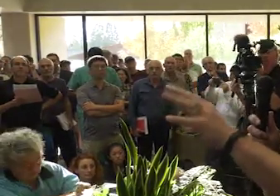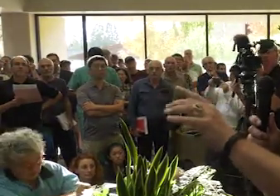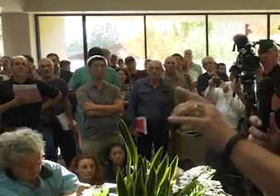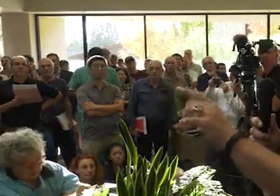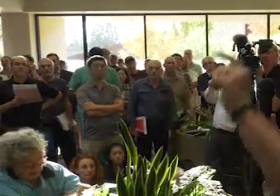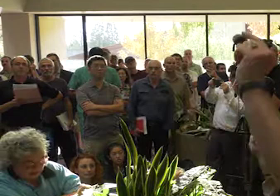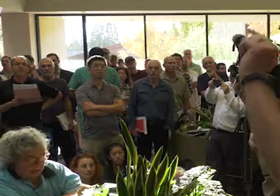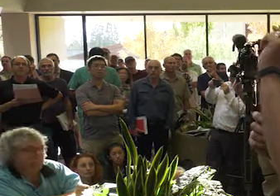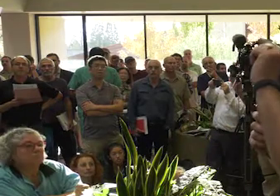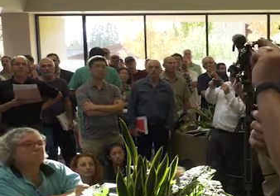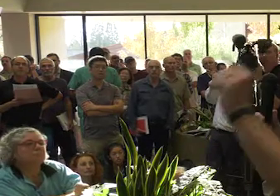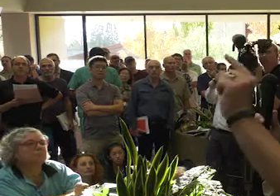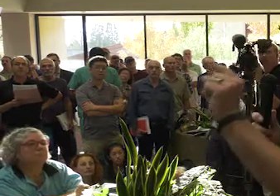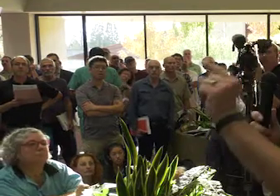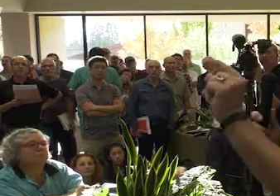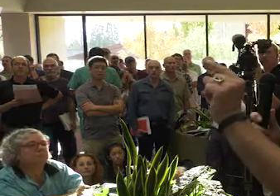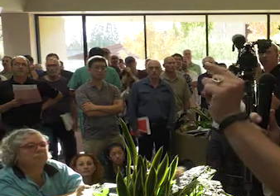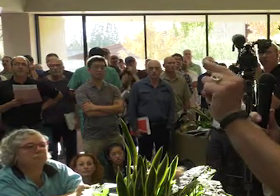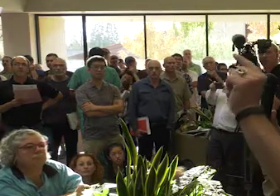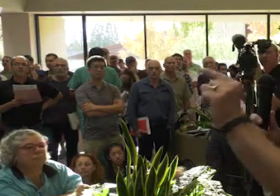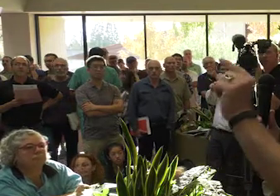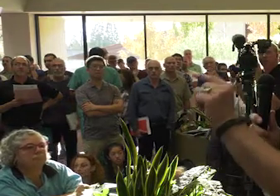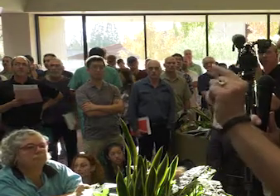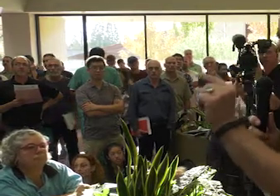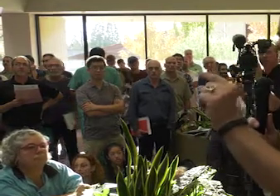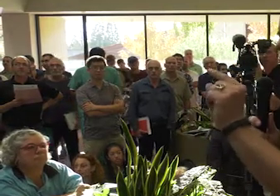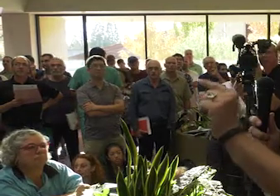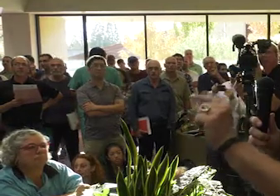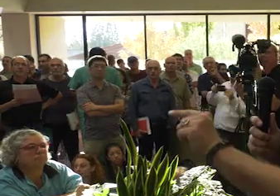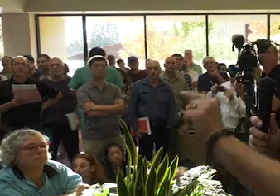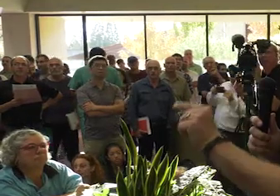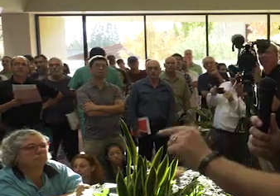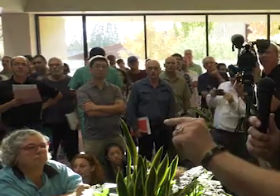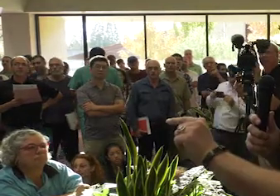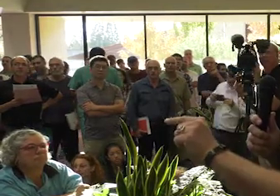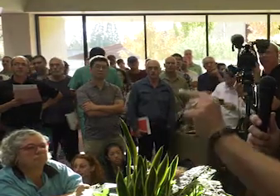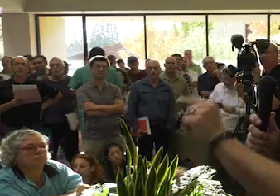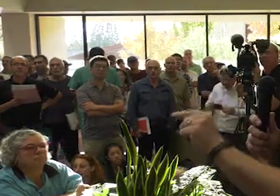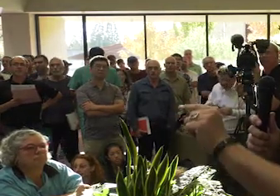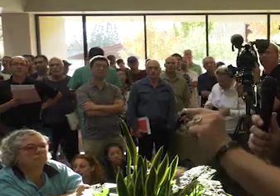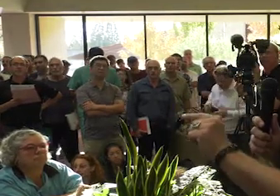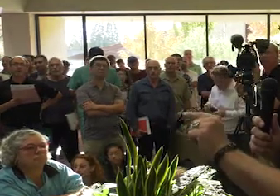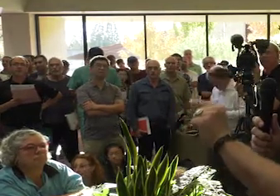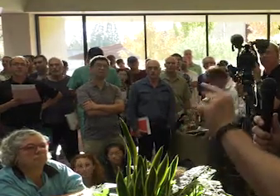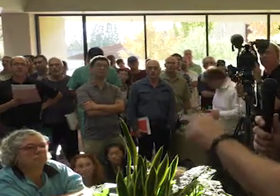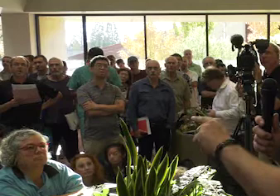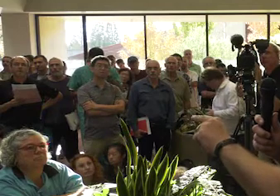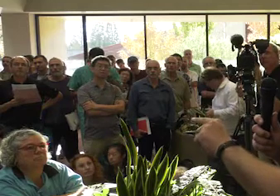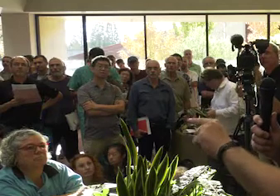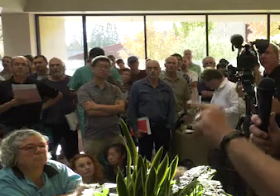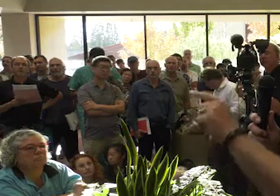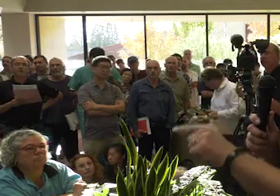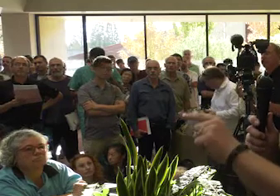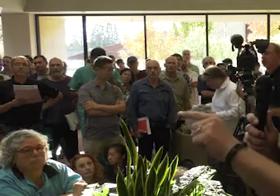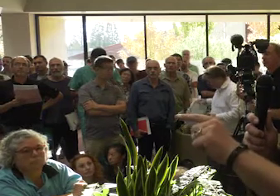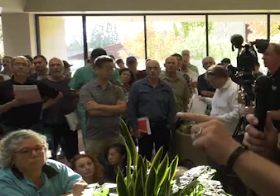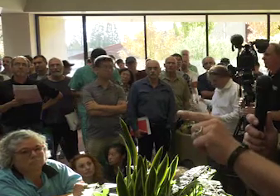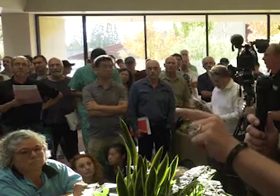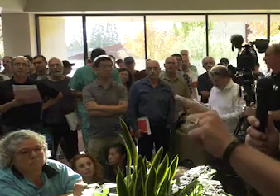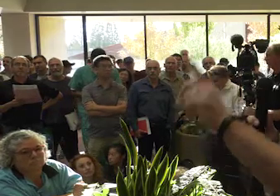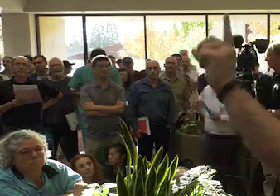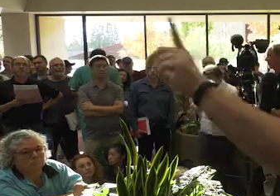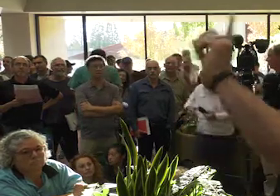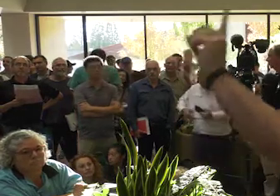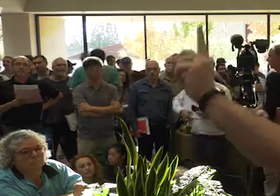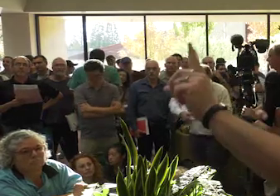clause in your insurance, that is the only thing that we will be looking to collect. And it says that in the second paragraph of item 2 in the right of